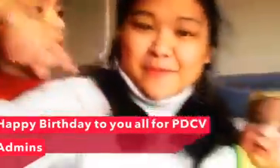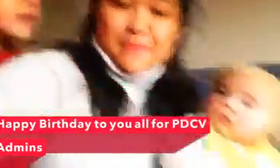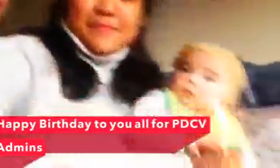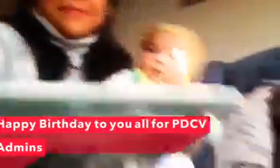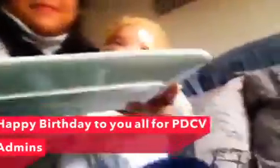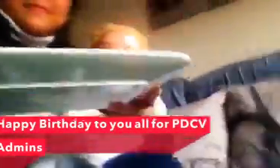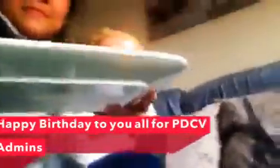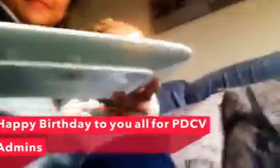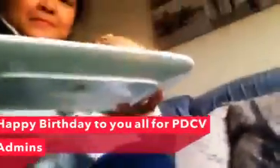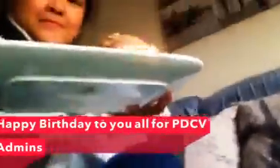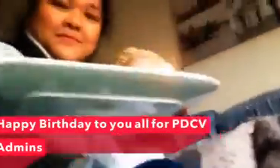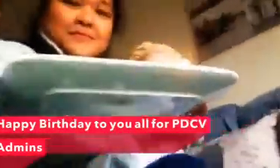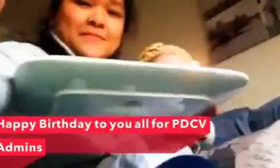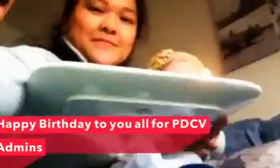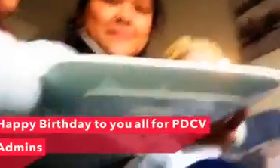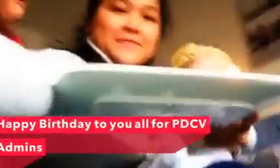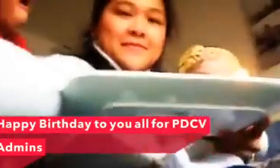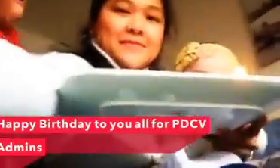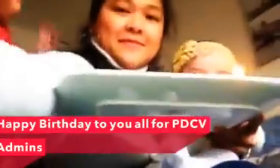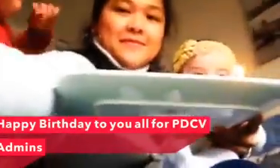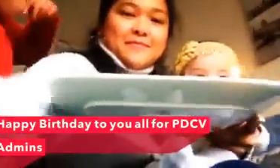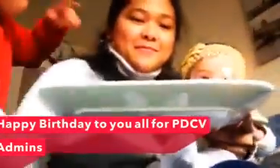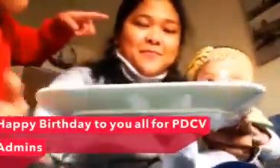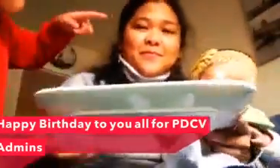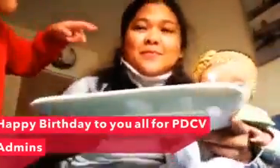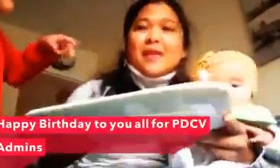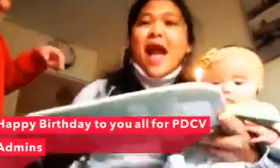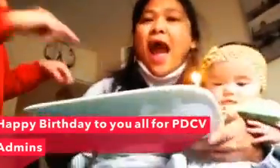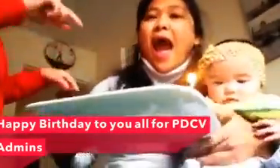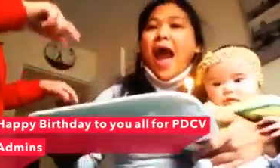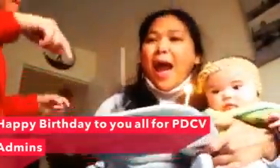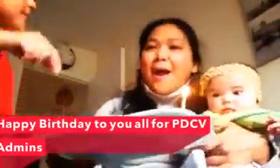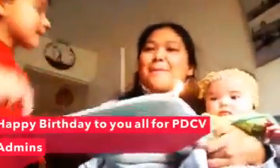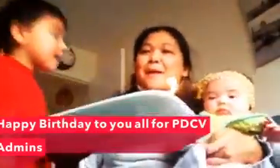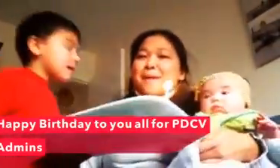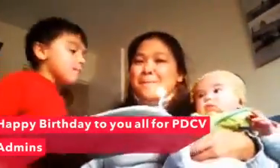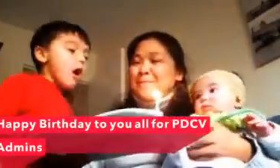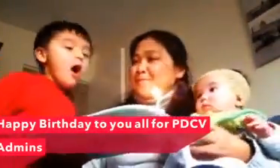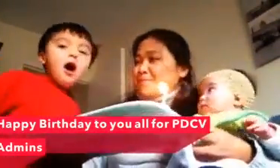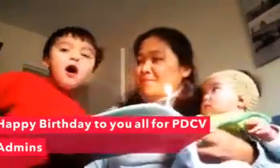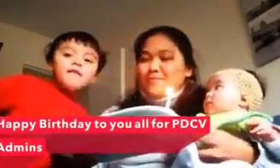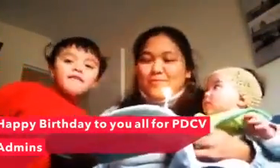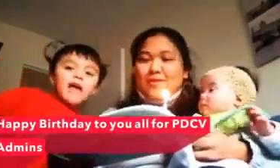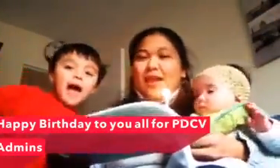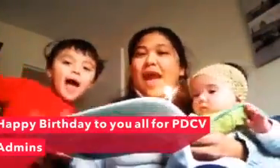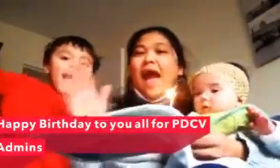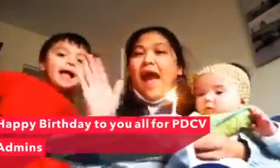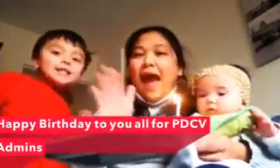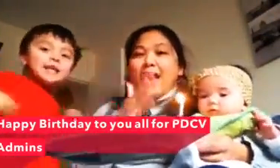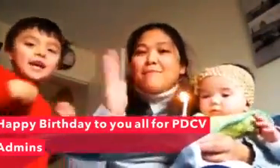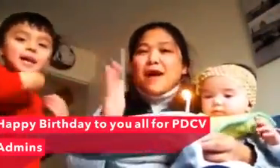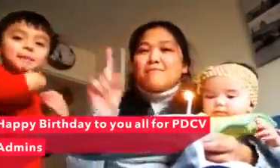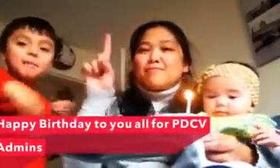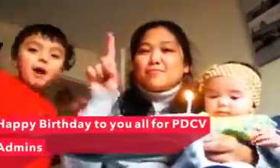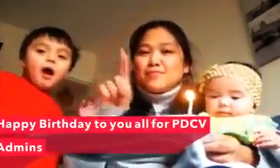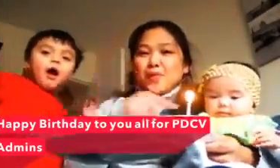Well, you started something All I wanna do